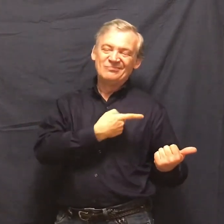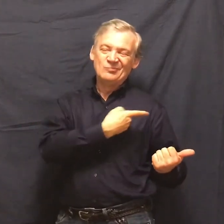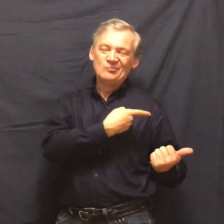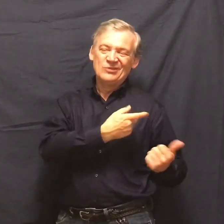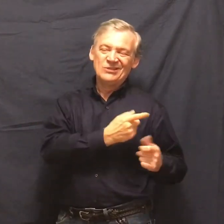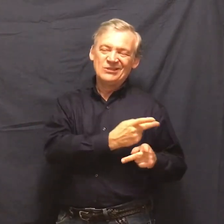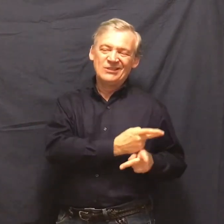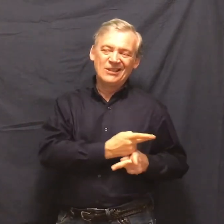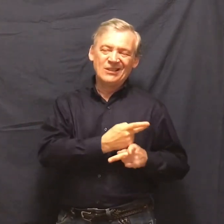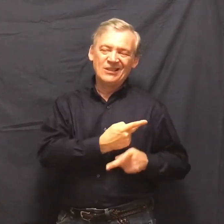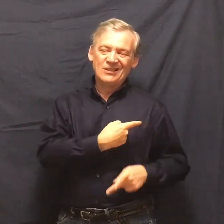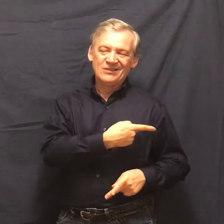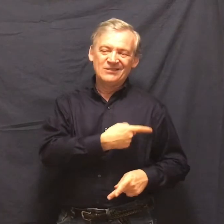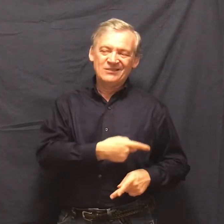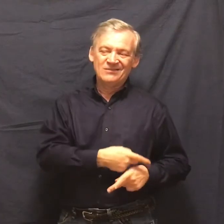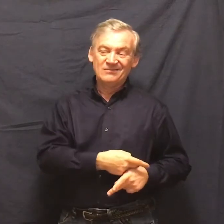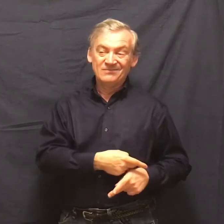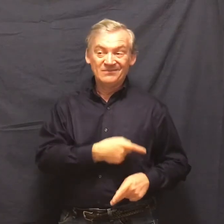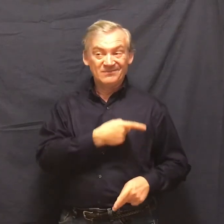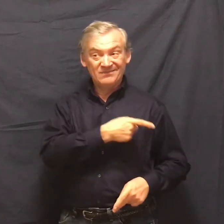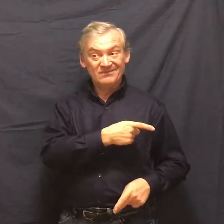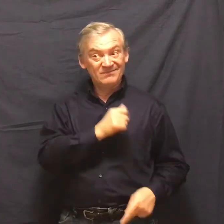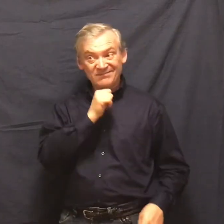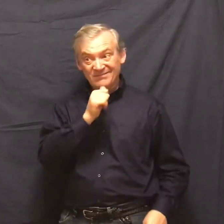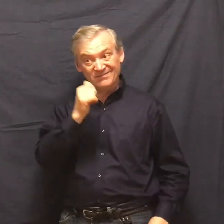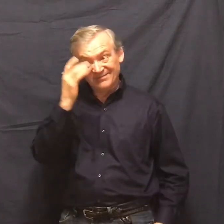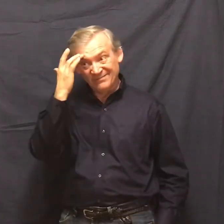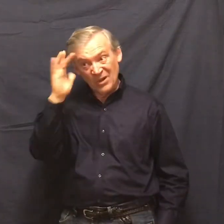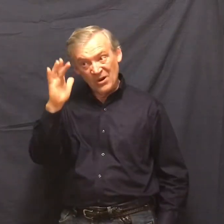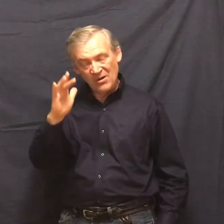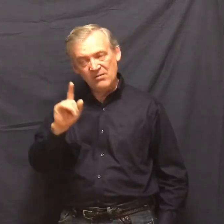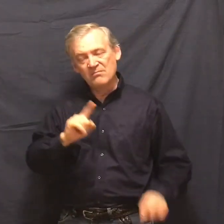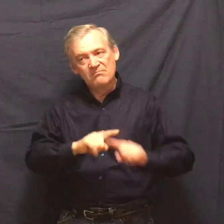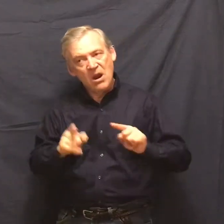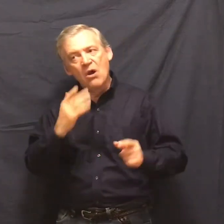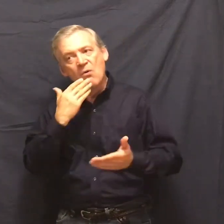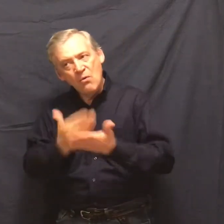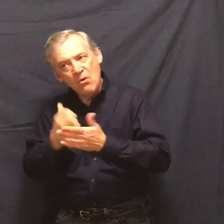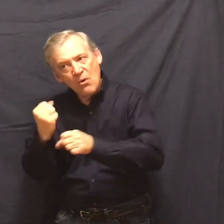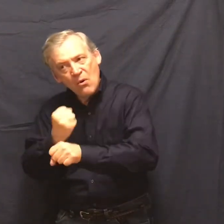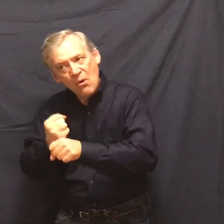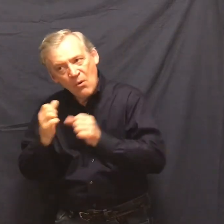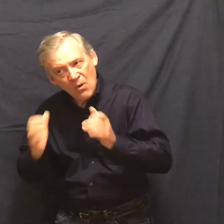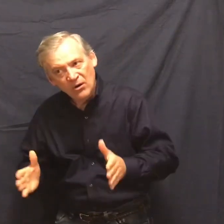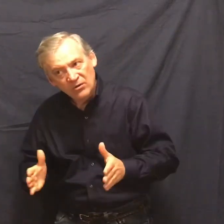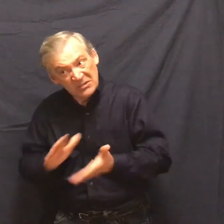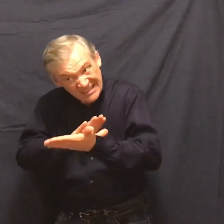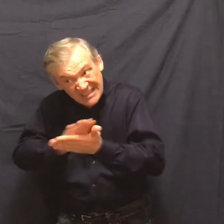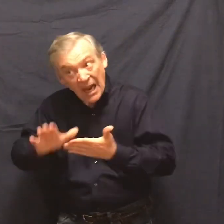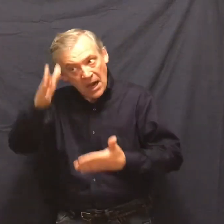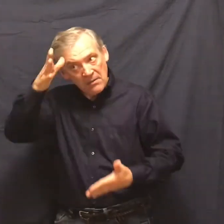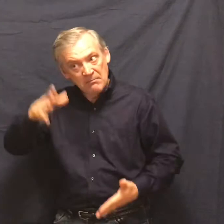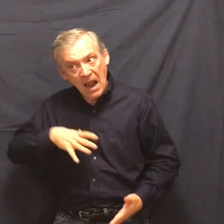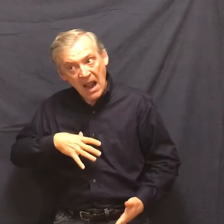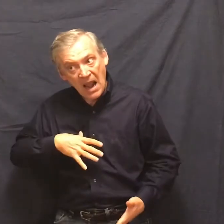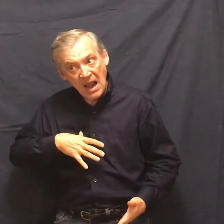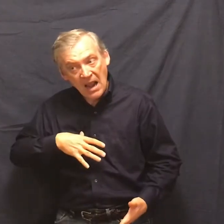He ain't bright. Heck of a good worker, though. Heck of a nice fella. But he ain't bright. I've knew him for a long